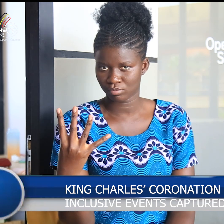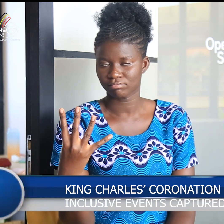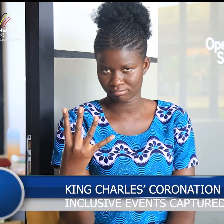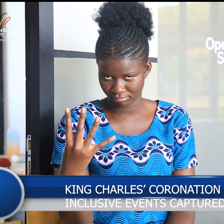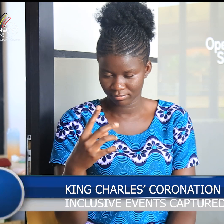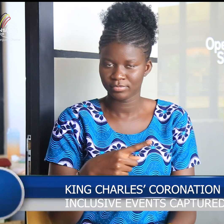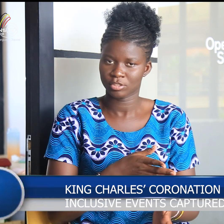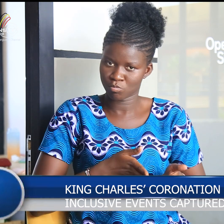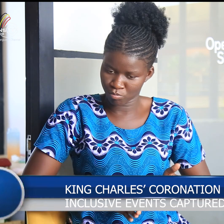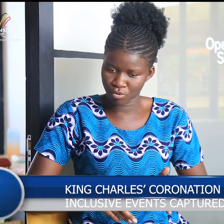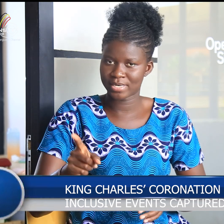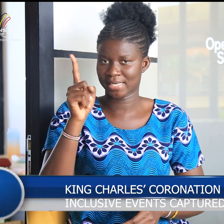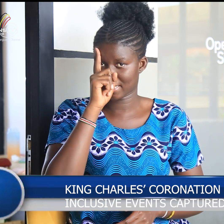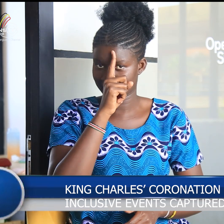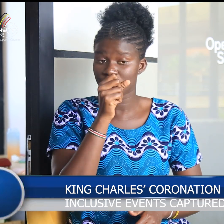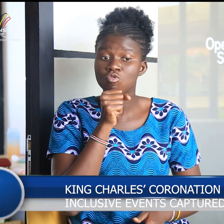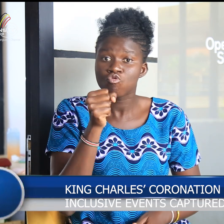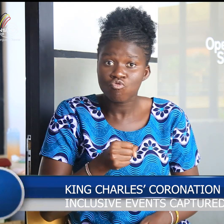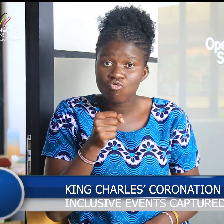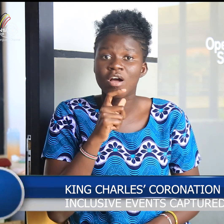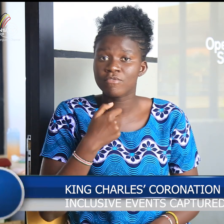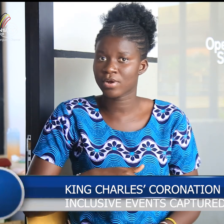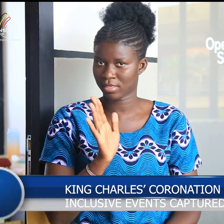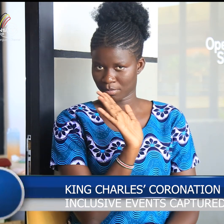George IV. His